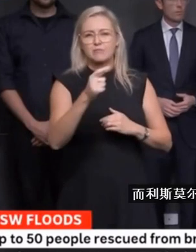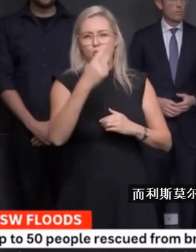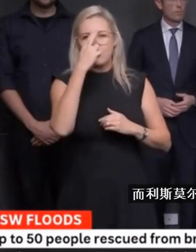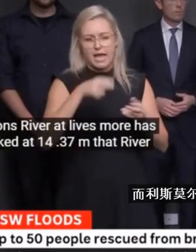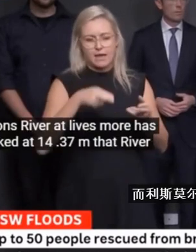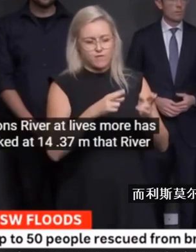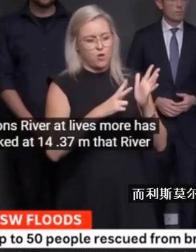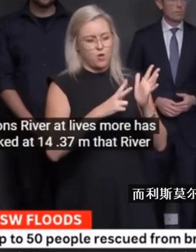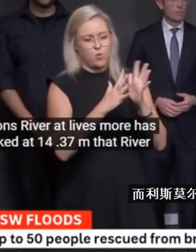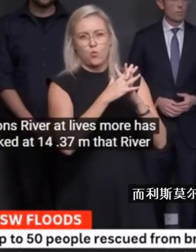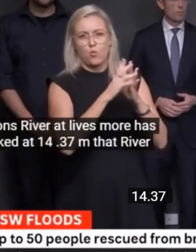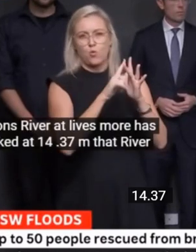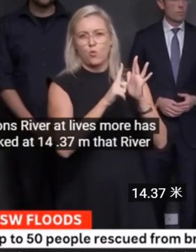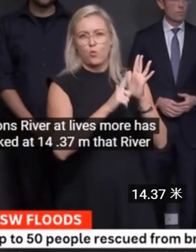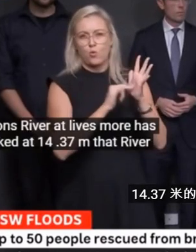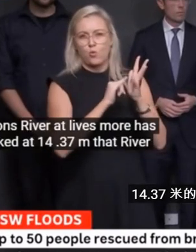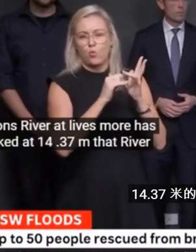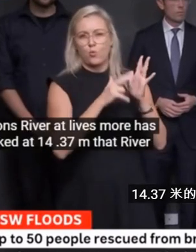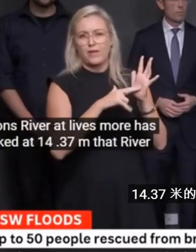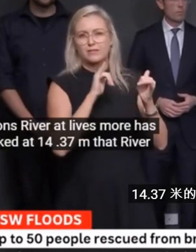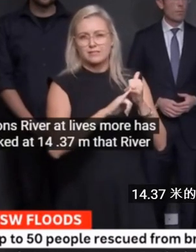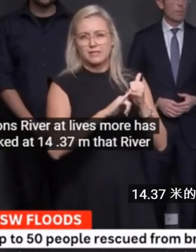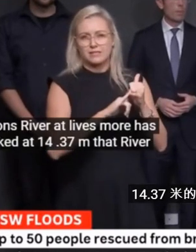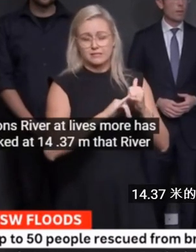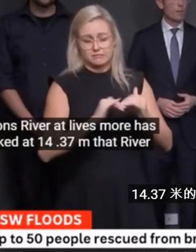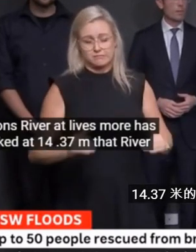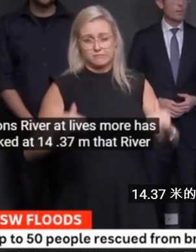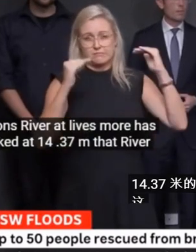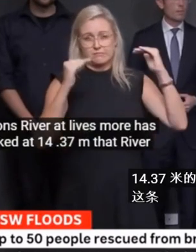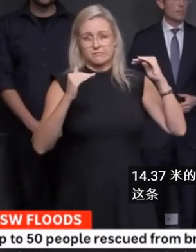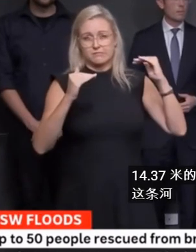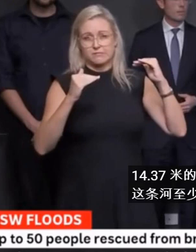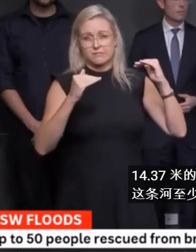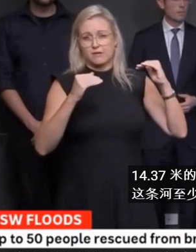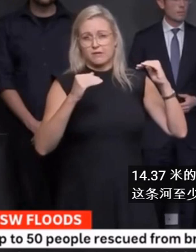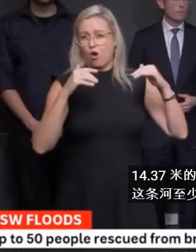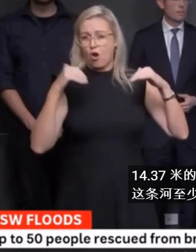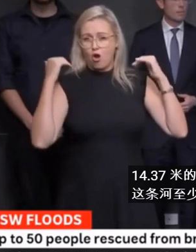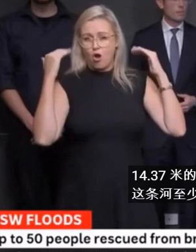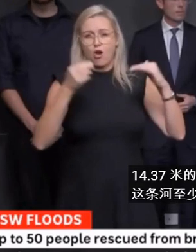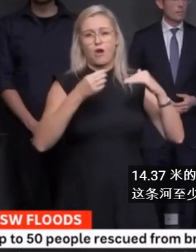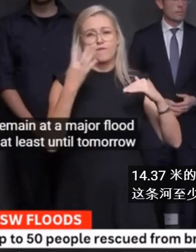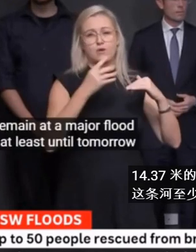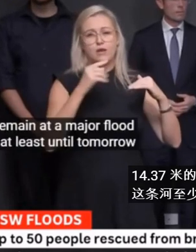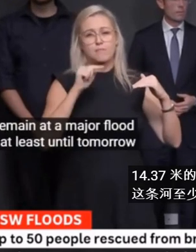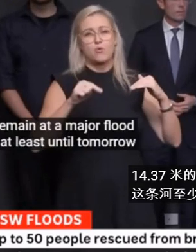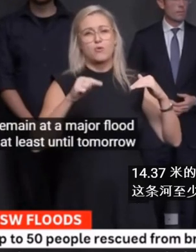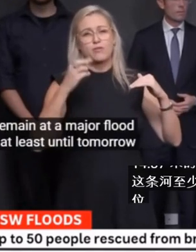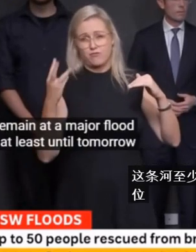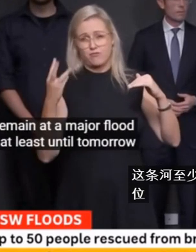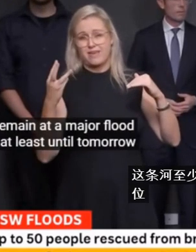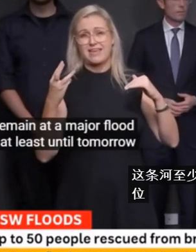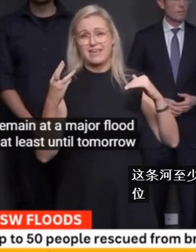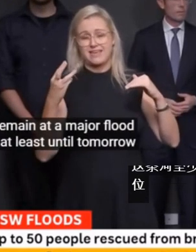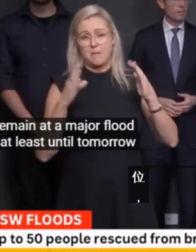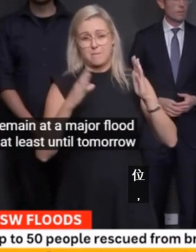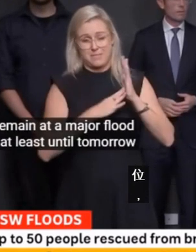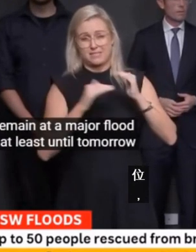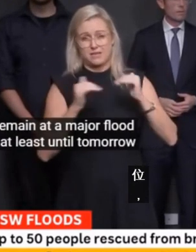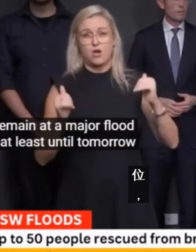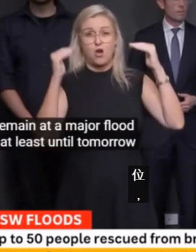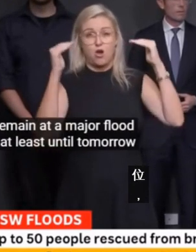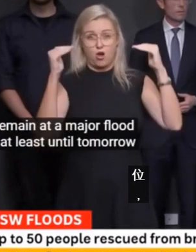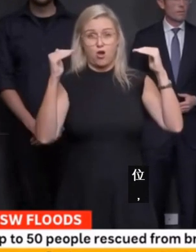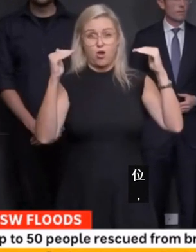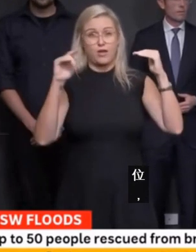has peaked at 14.37 metres, that river will remain at a major flood level at